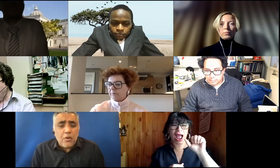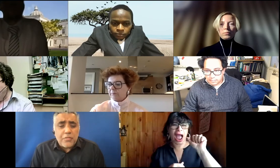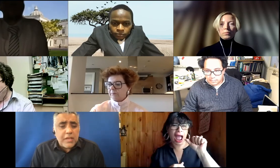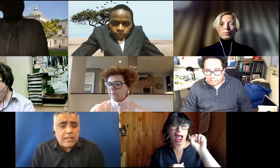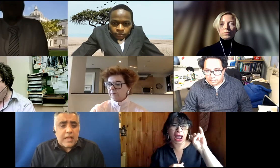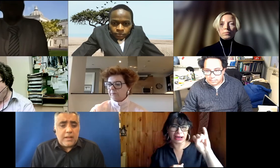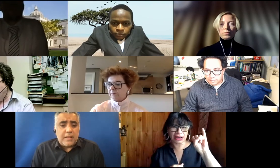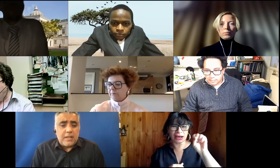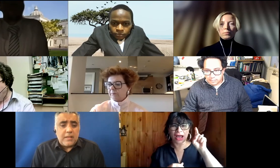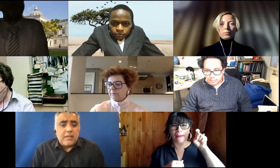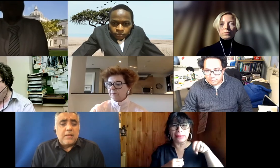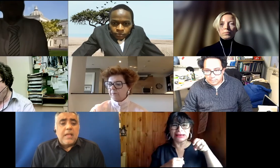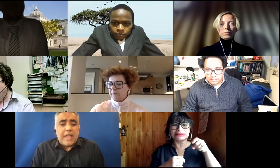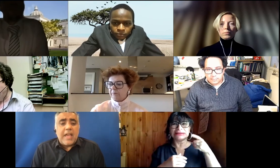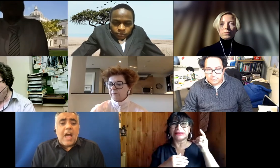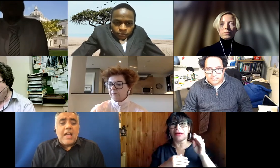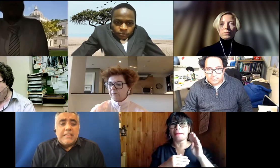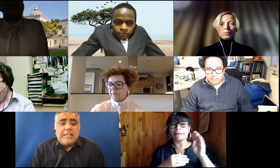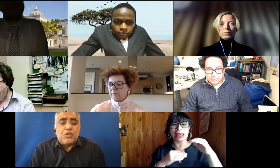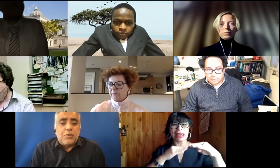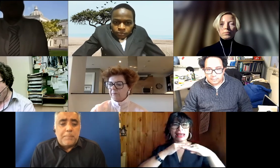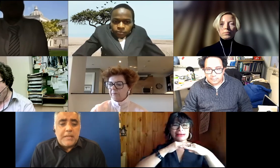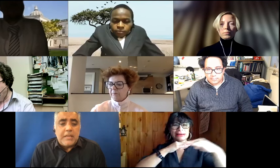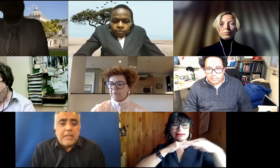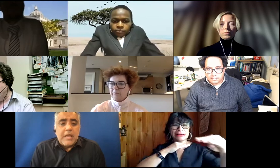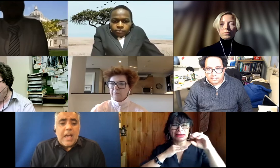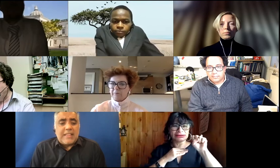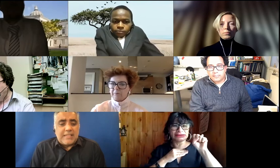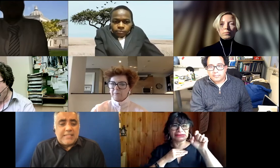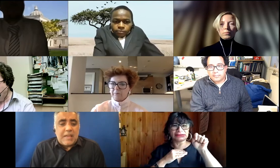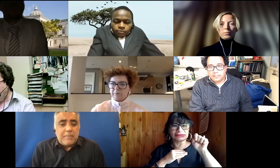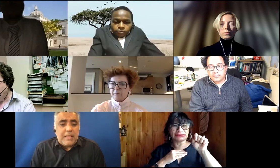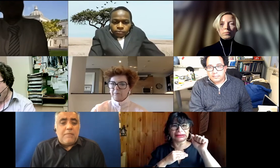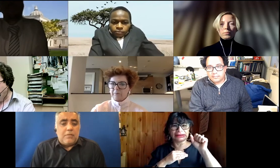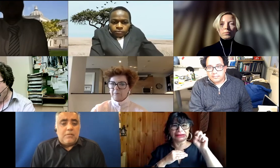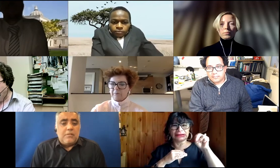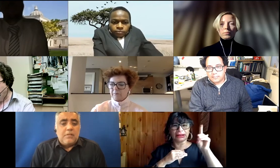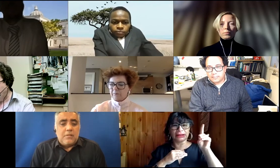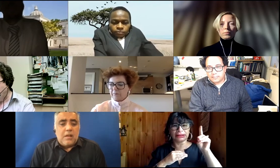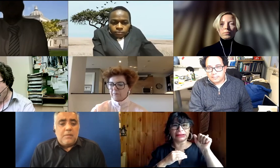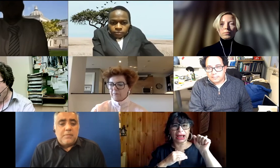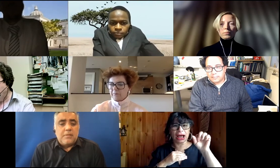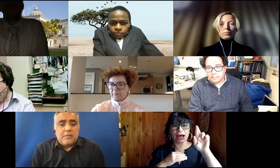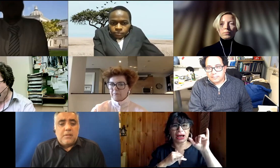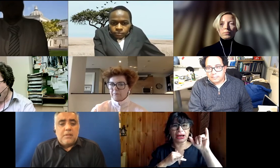I don't think that AI needs to be at the same level